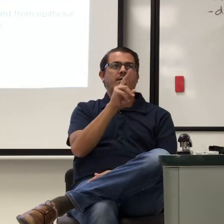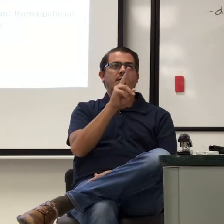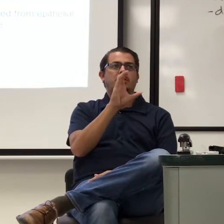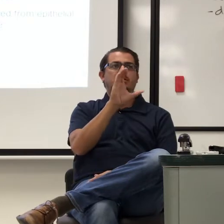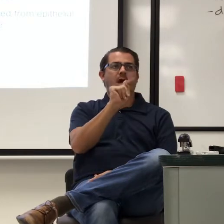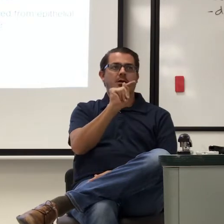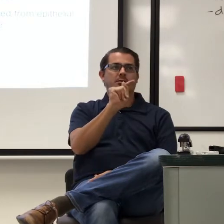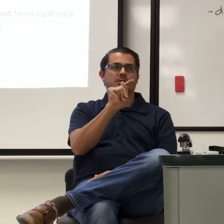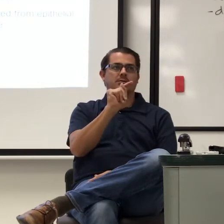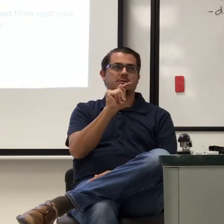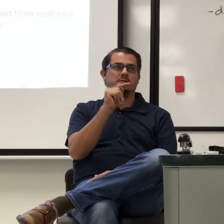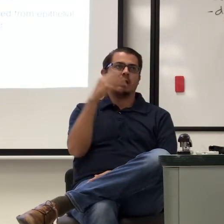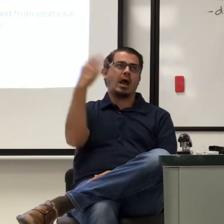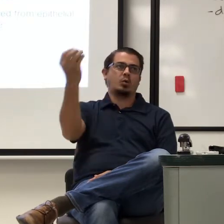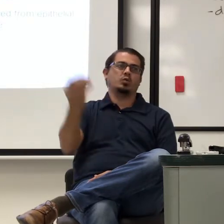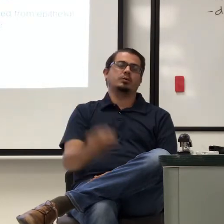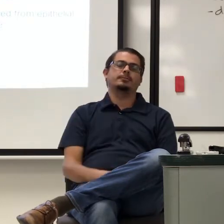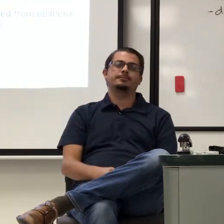Secretions